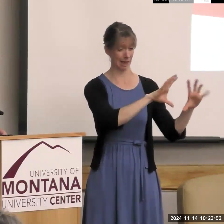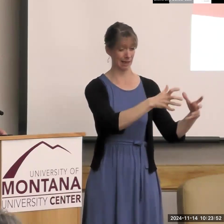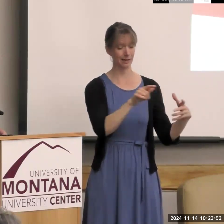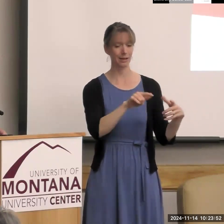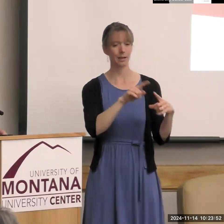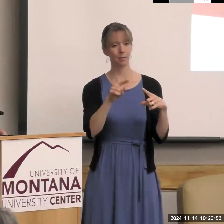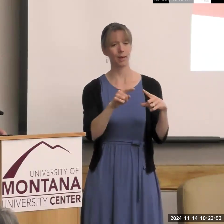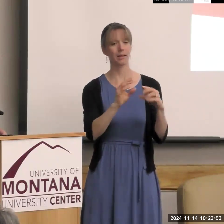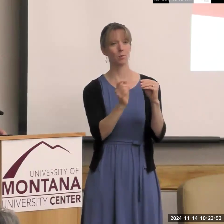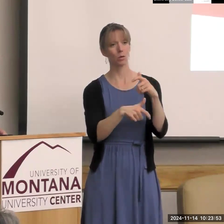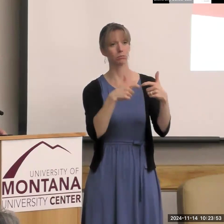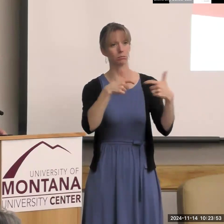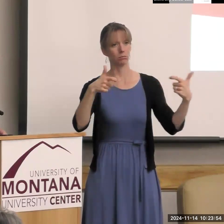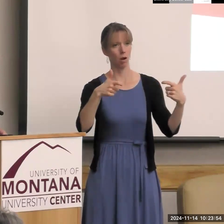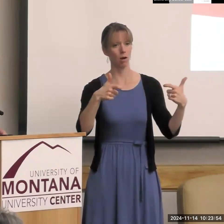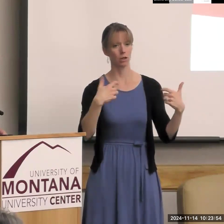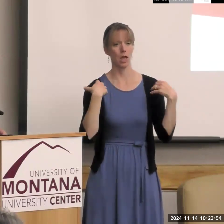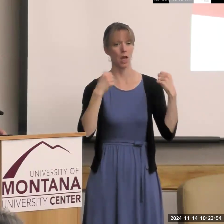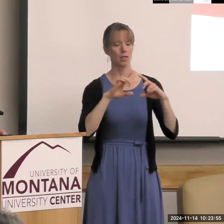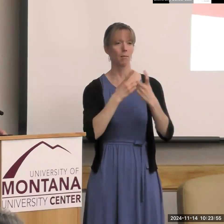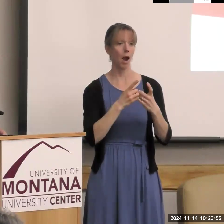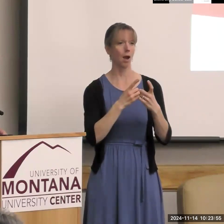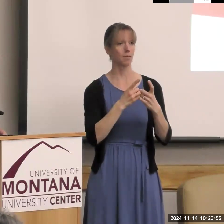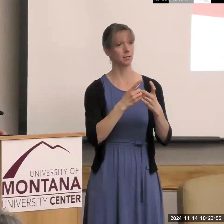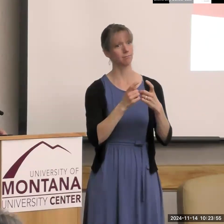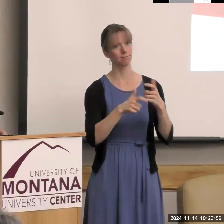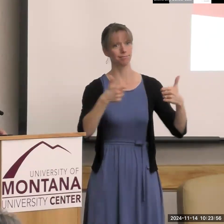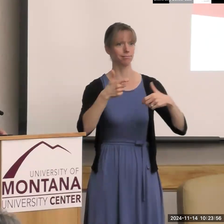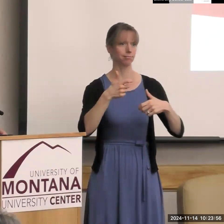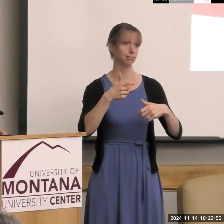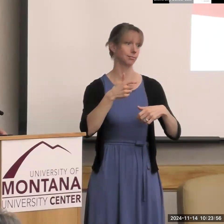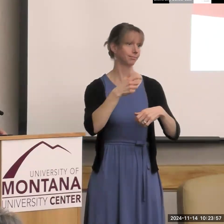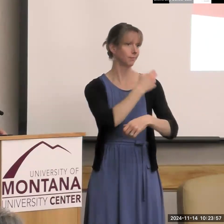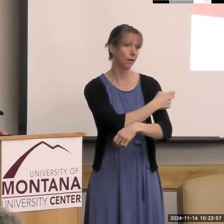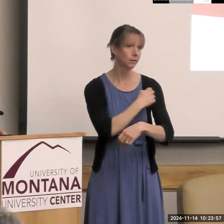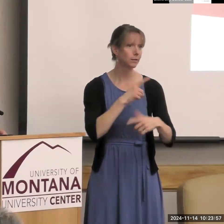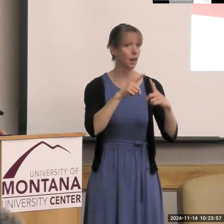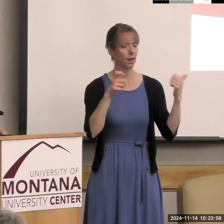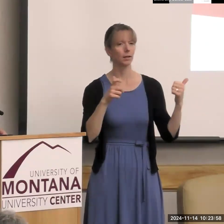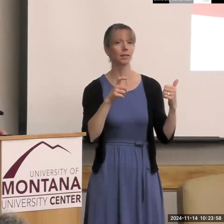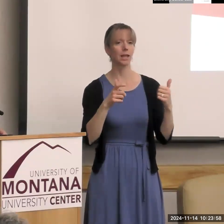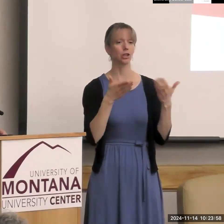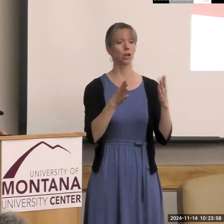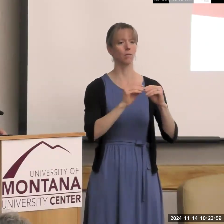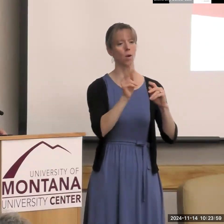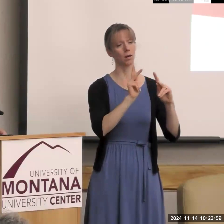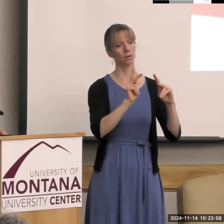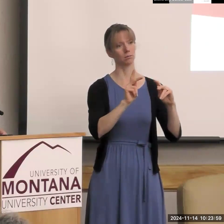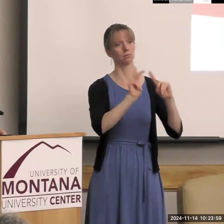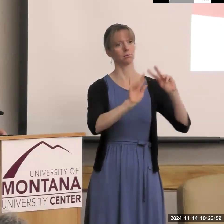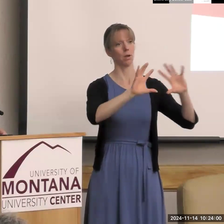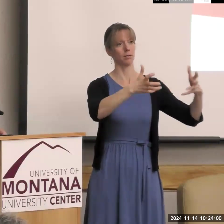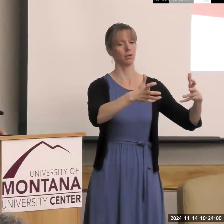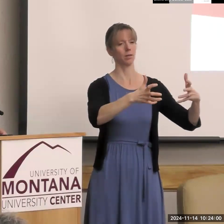the larger health departments in larger cities and communities, and so they serve a greater proportion of the population as a whole. So of the